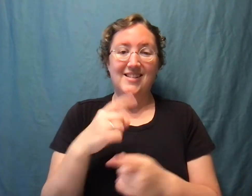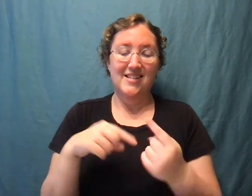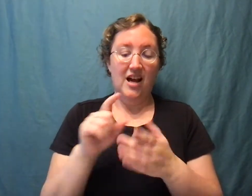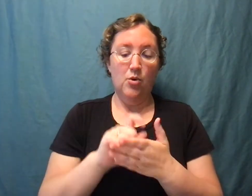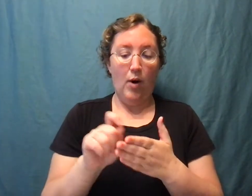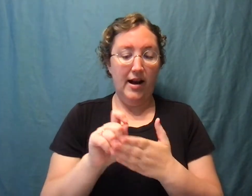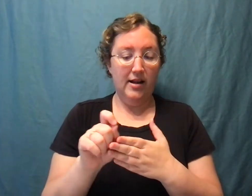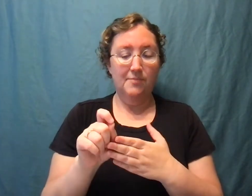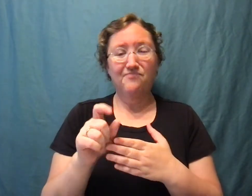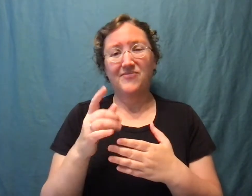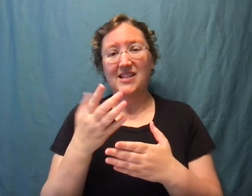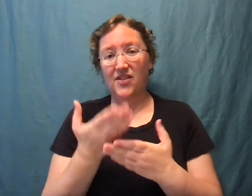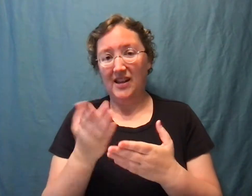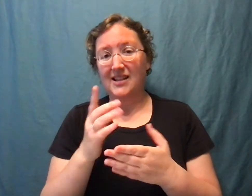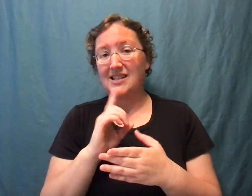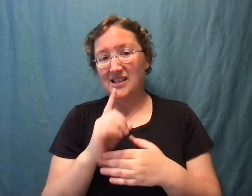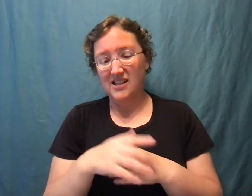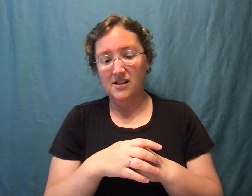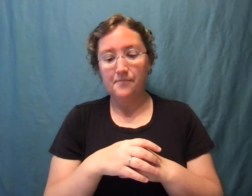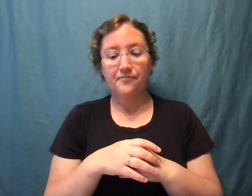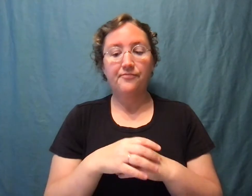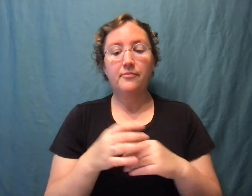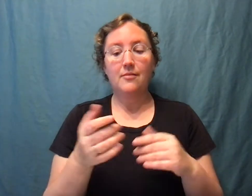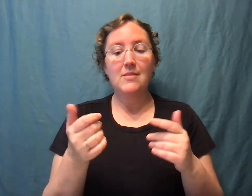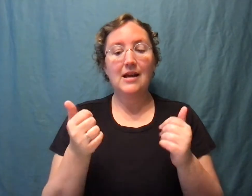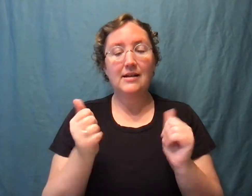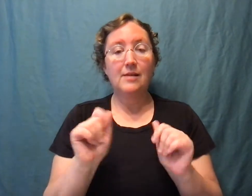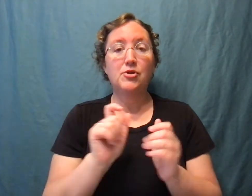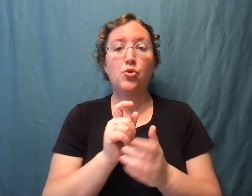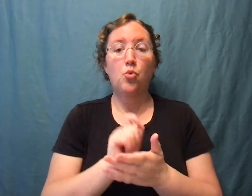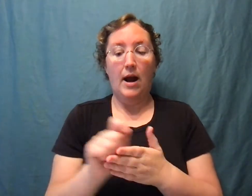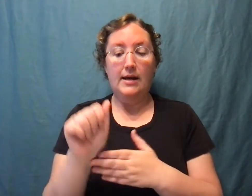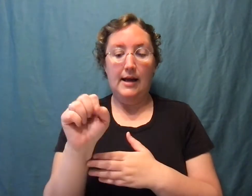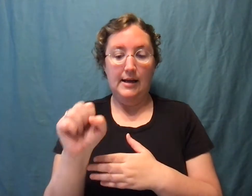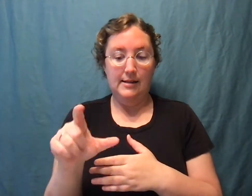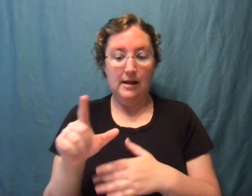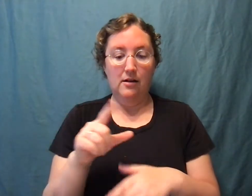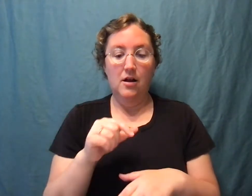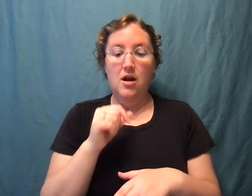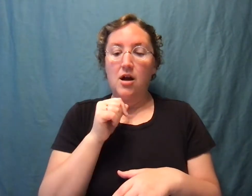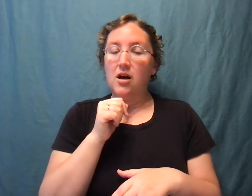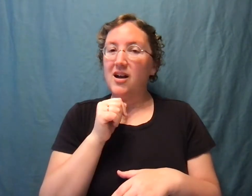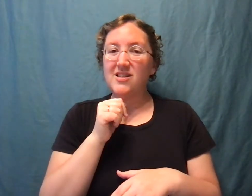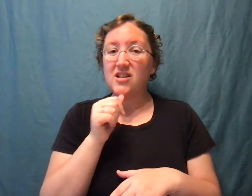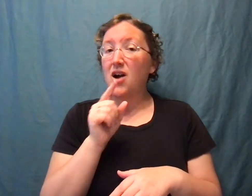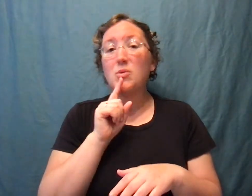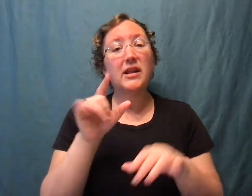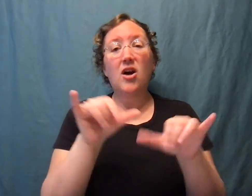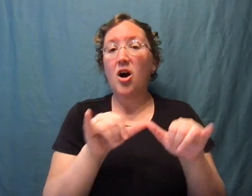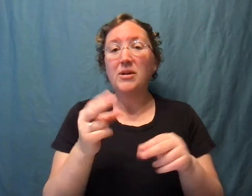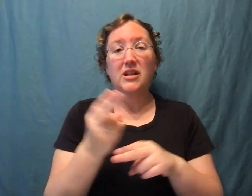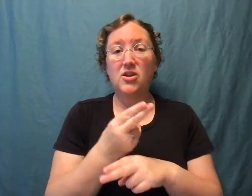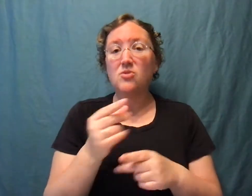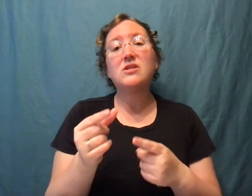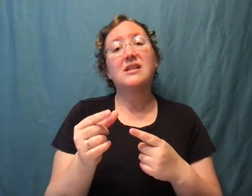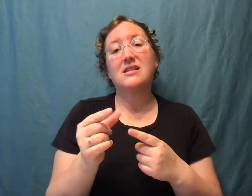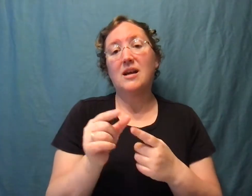Sign writing is a thing that exists. It attempts to write ASL. It's not really commonly used except for